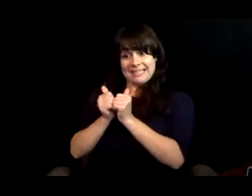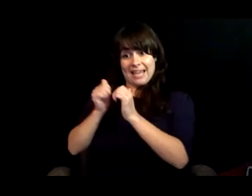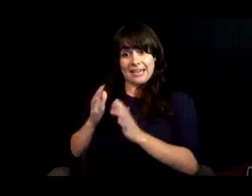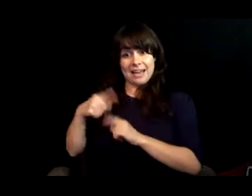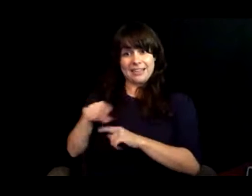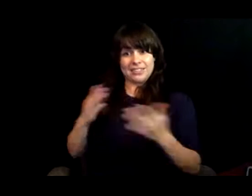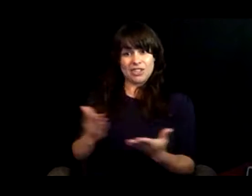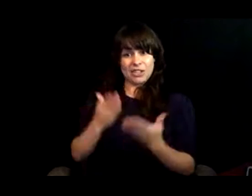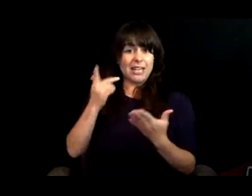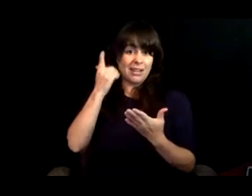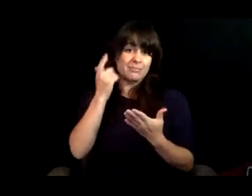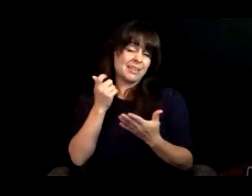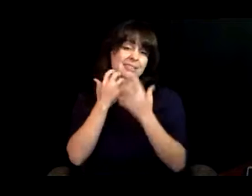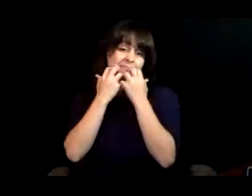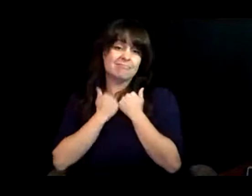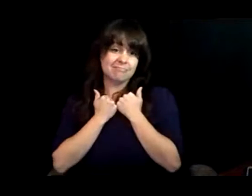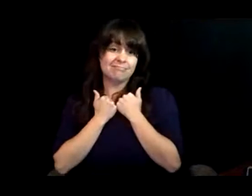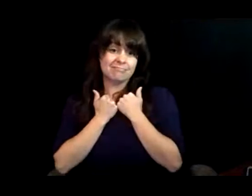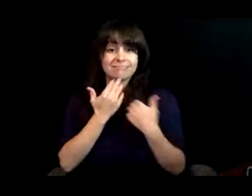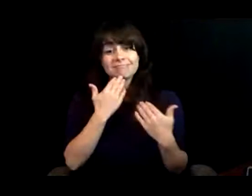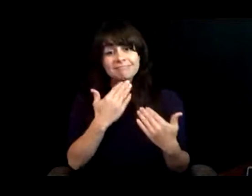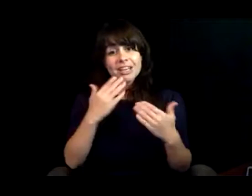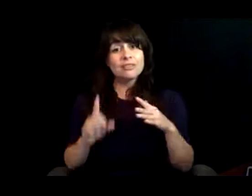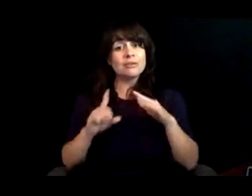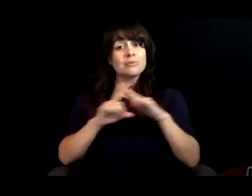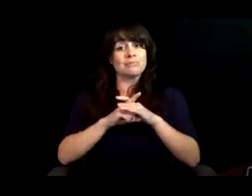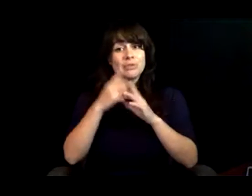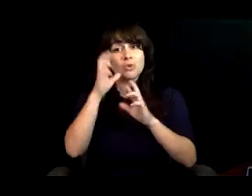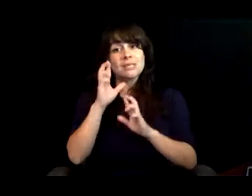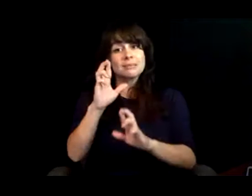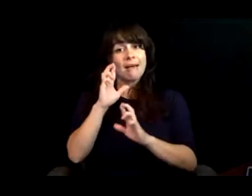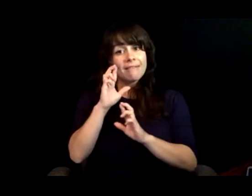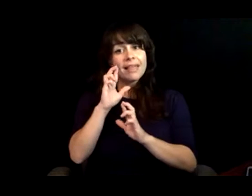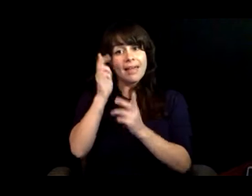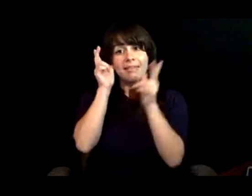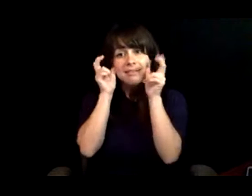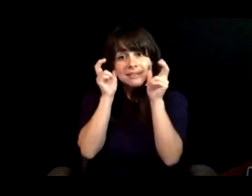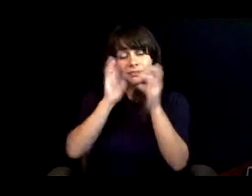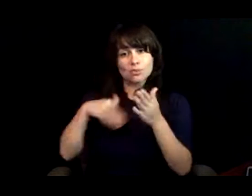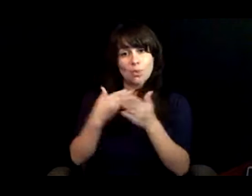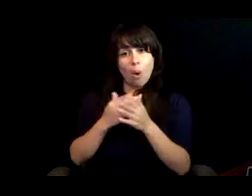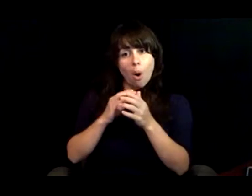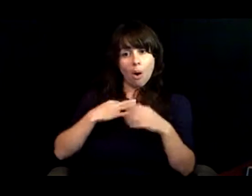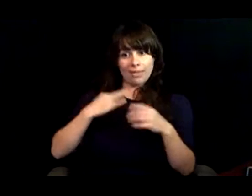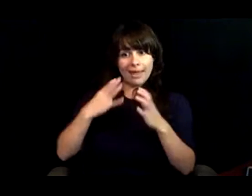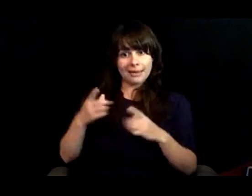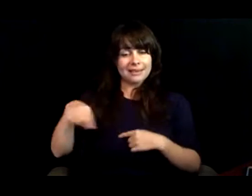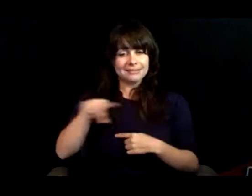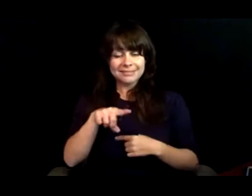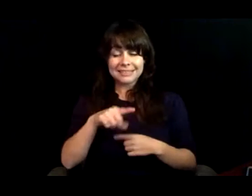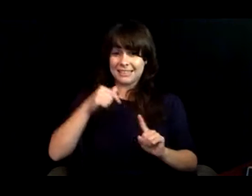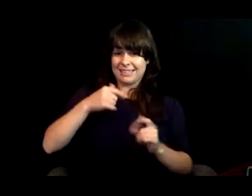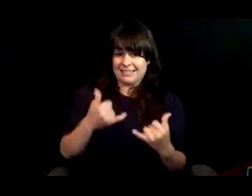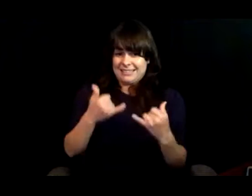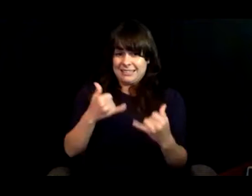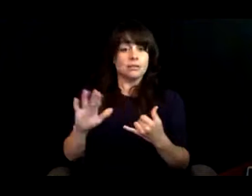being here to respectfully listen to all candidates. This is our opportunity to hear